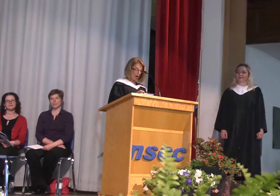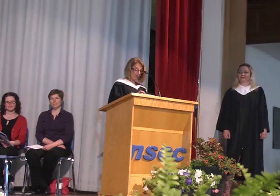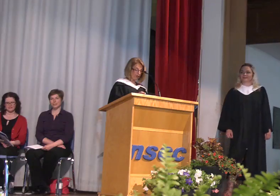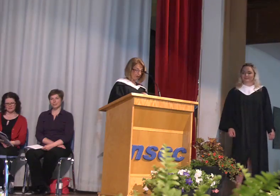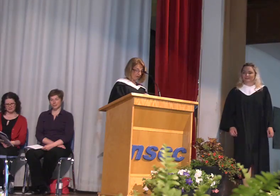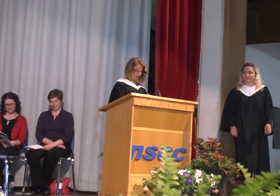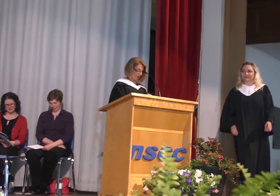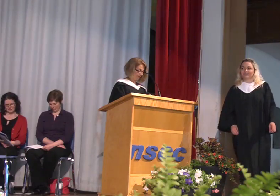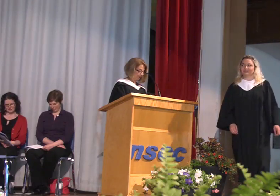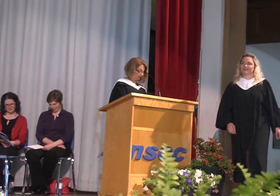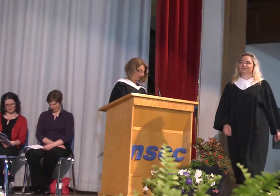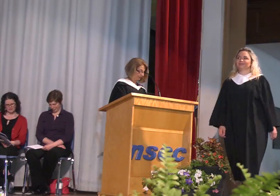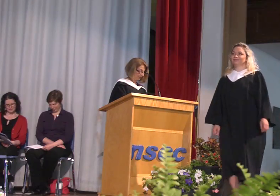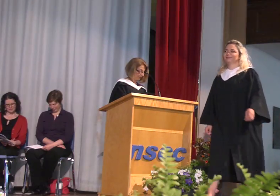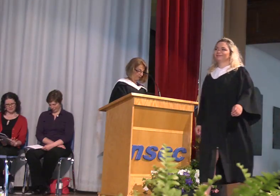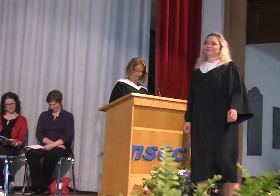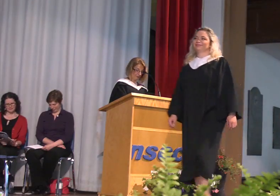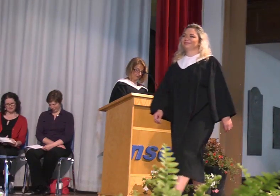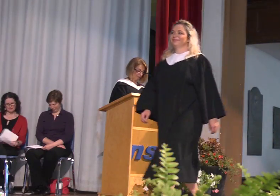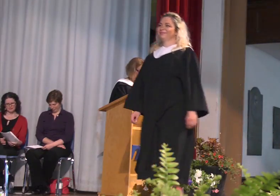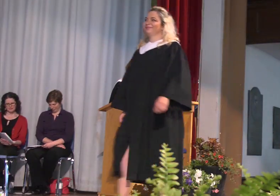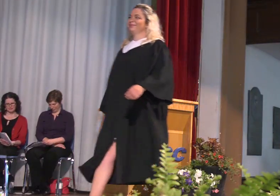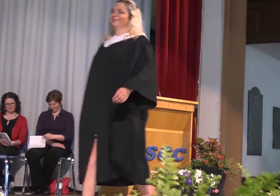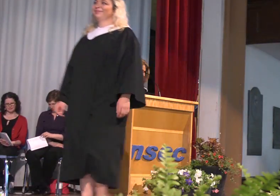Lindsay Parsons.